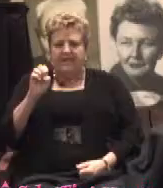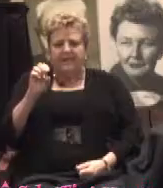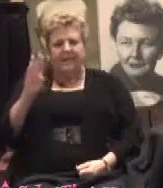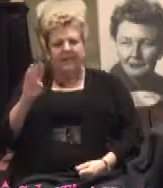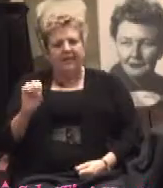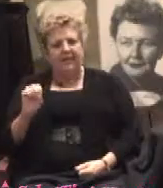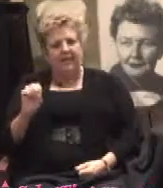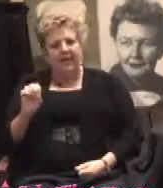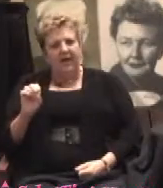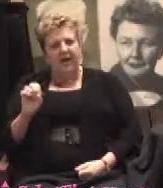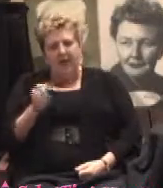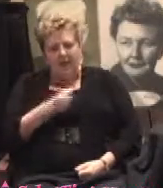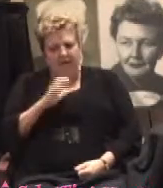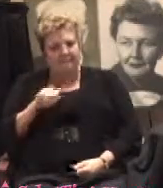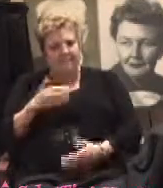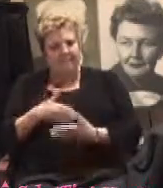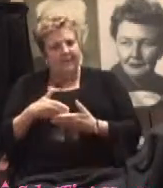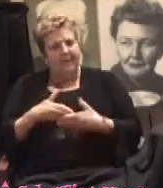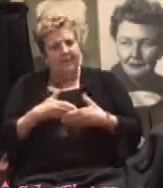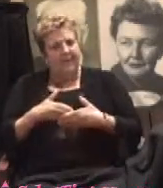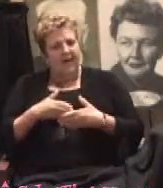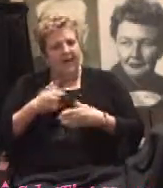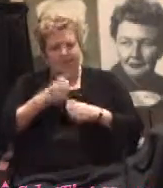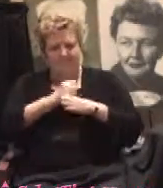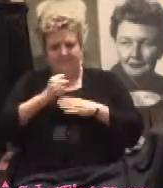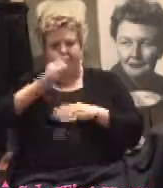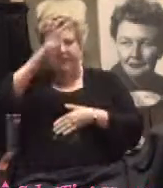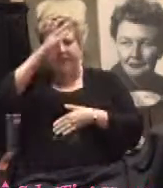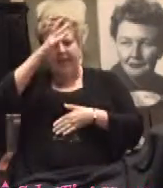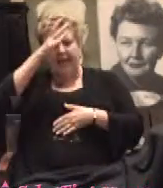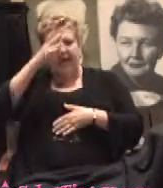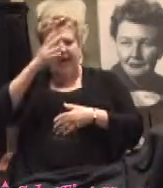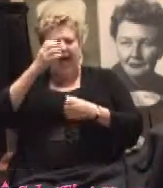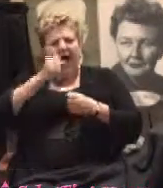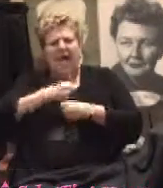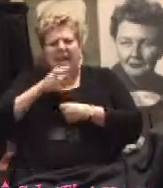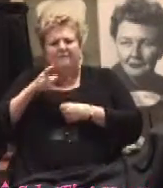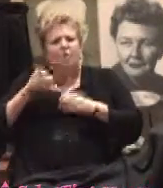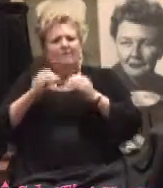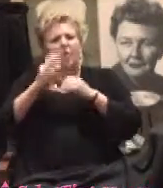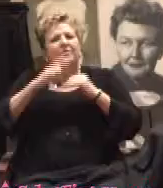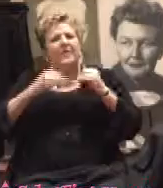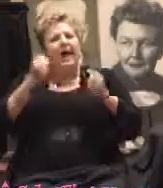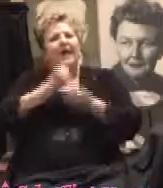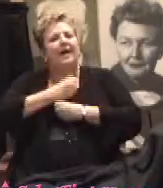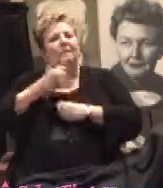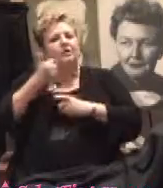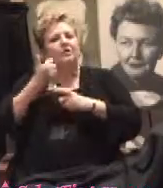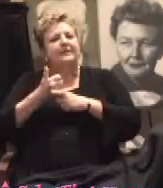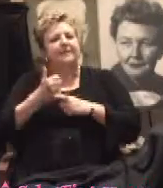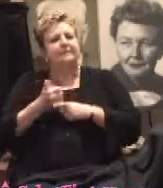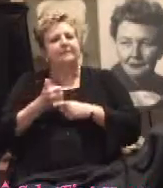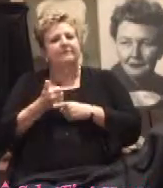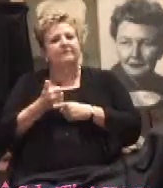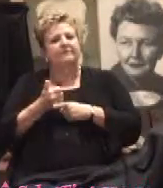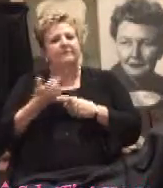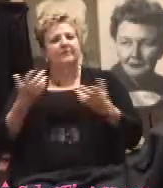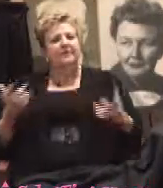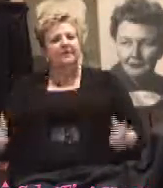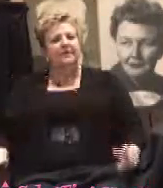a great gift. I'm a sober dad. I'm full of love for her. I love her more than I love myself. And he just walked right by me into the meeting. And my first